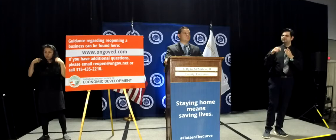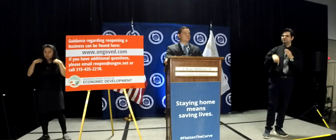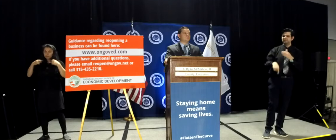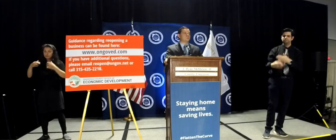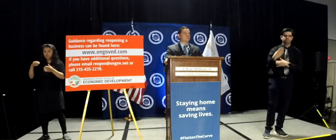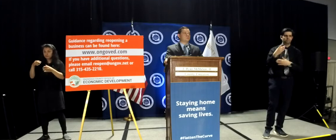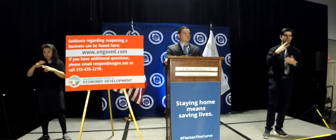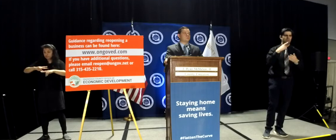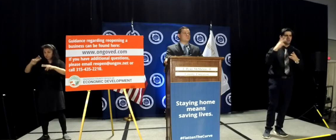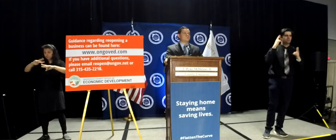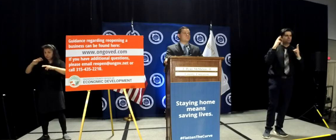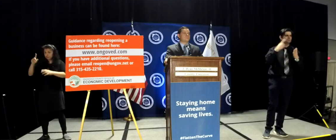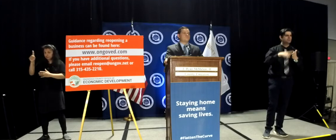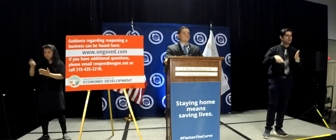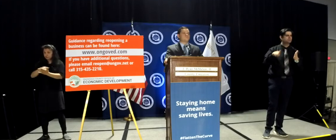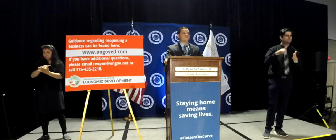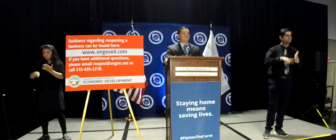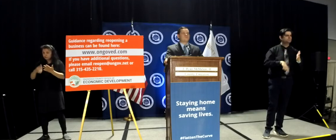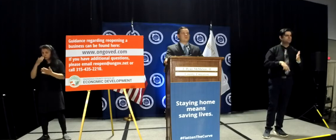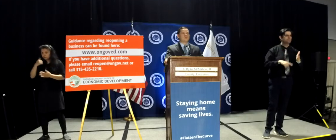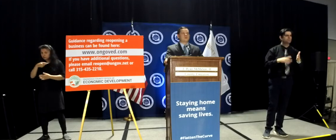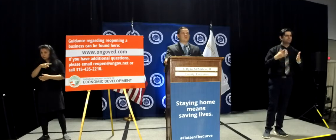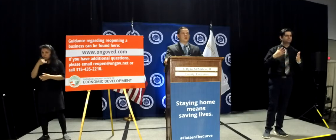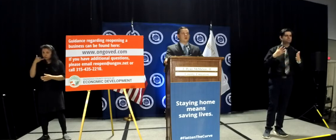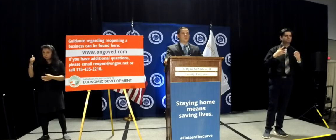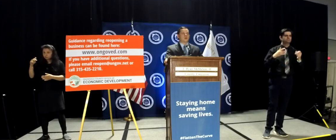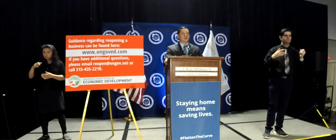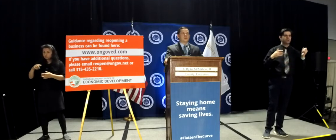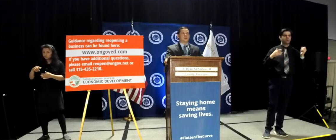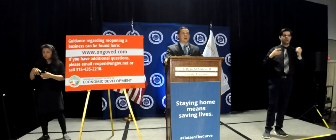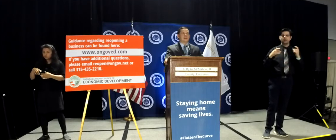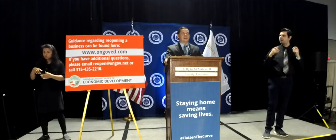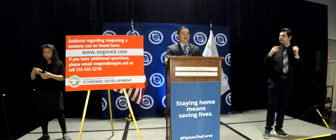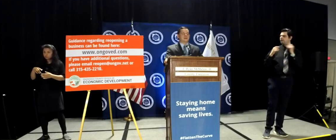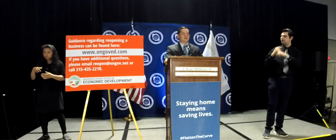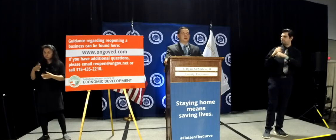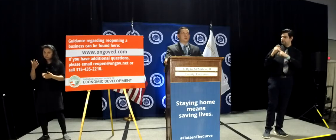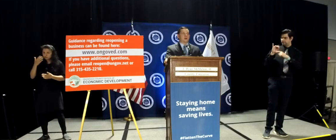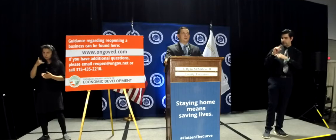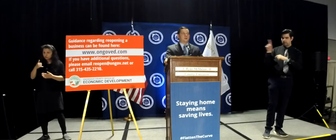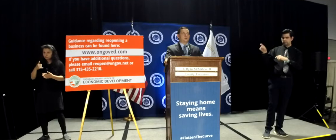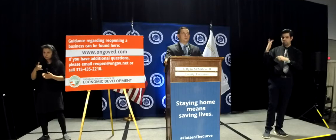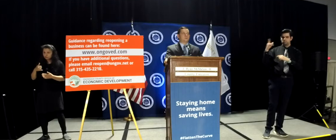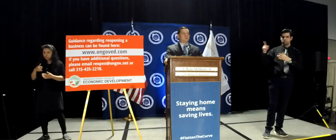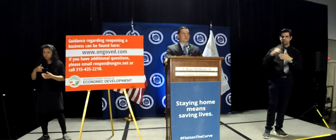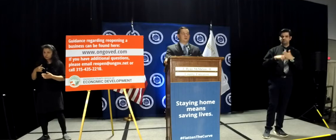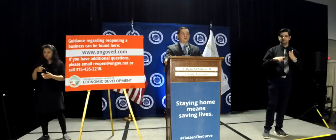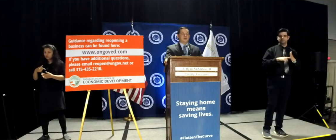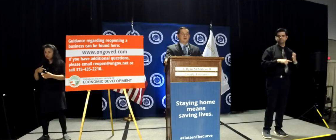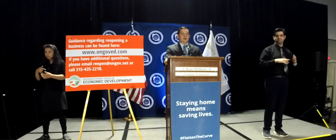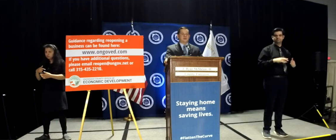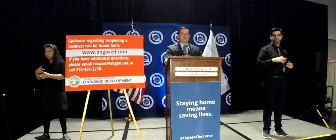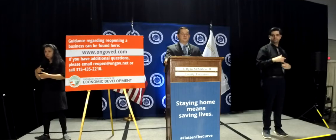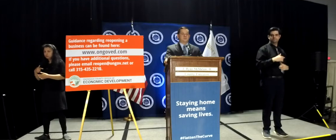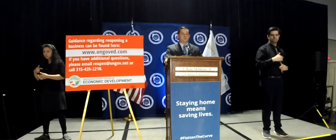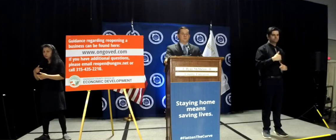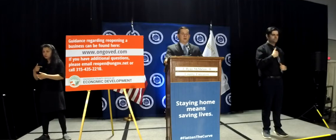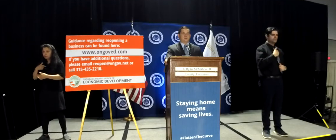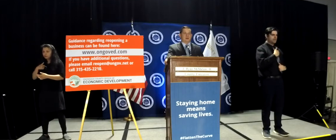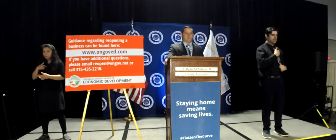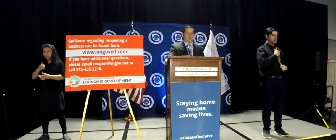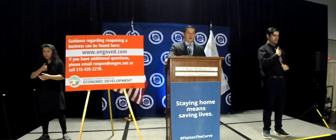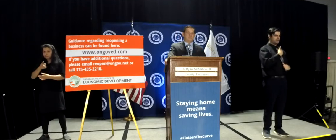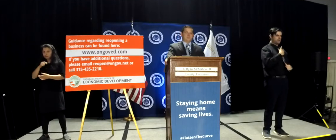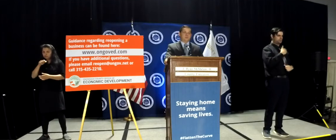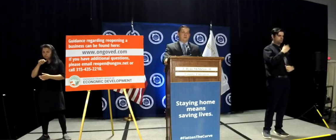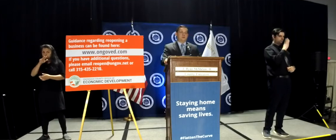you what's going on? What did you tell them? So I did not talk directly to them. I was ready